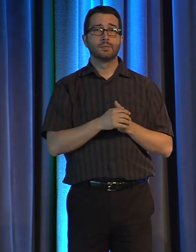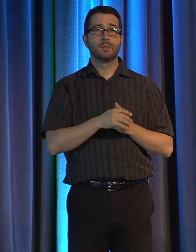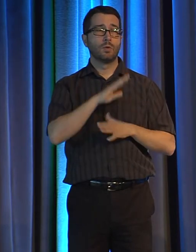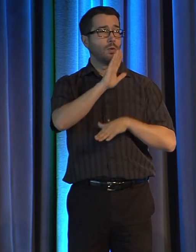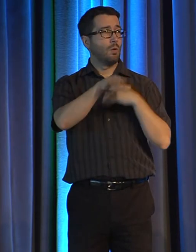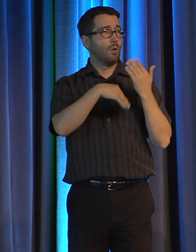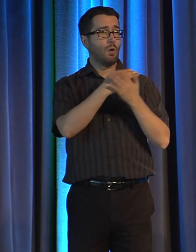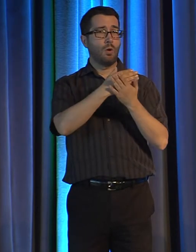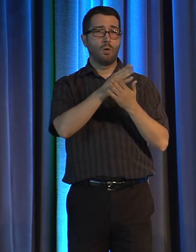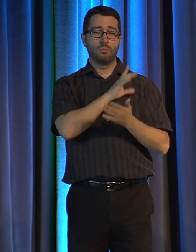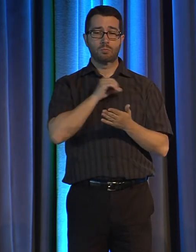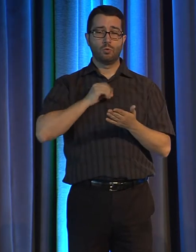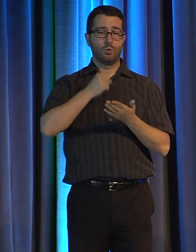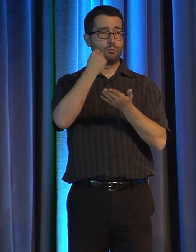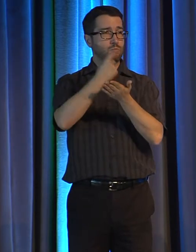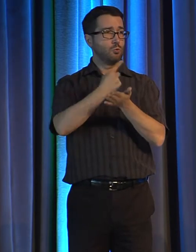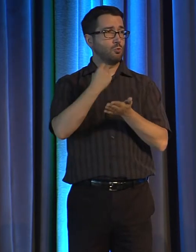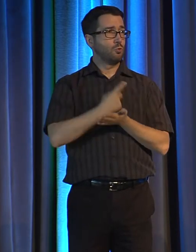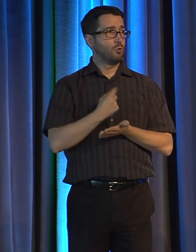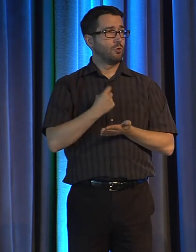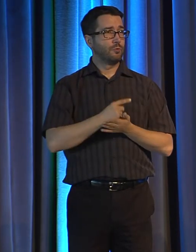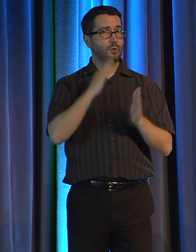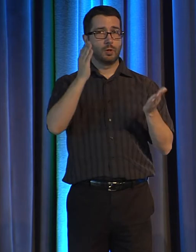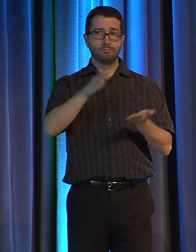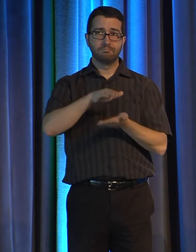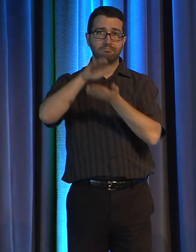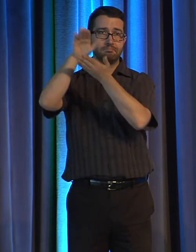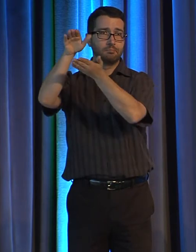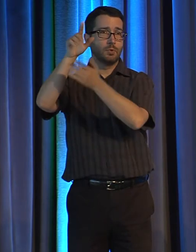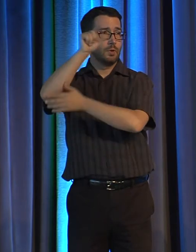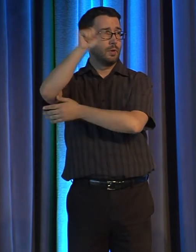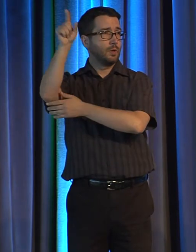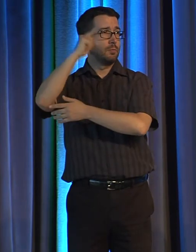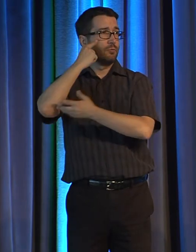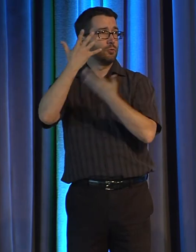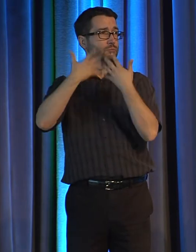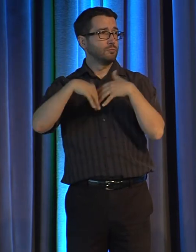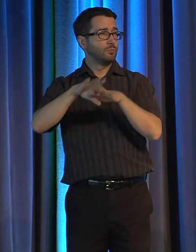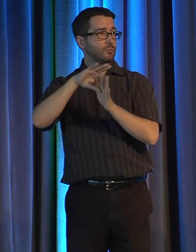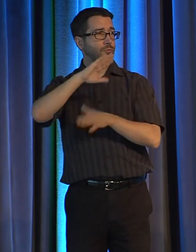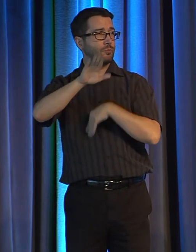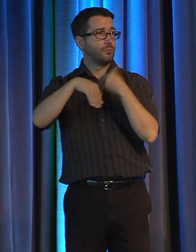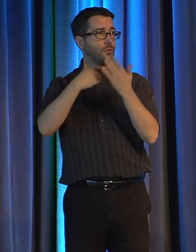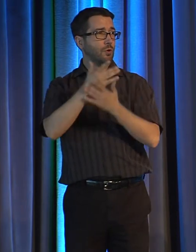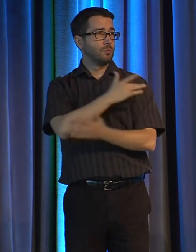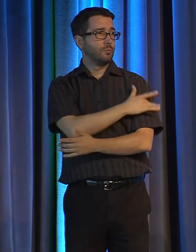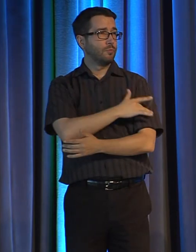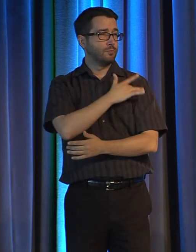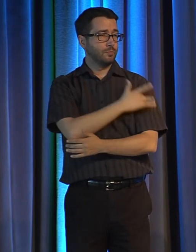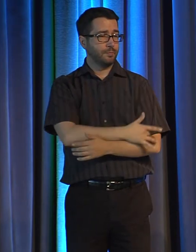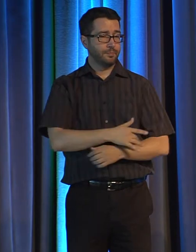by the board and presented to the government for consolidation in the overall provincial results.